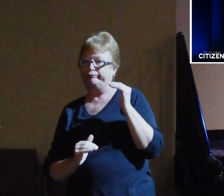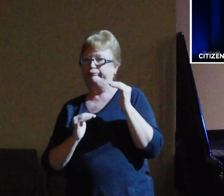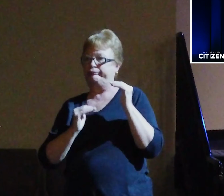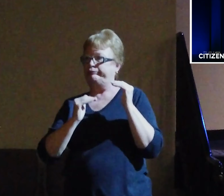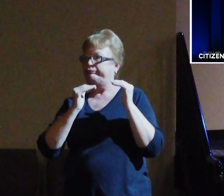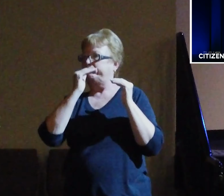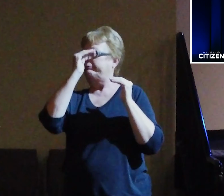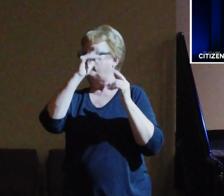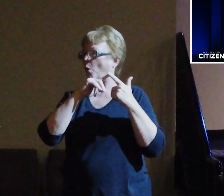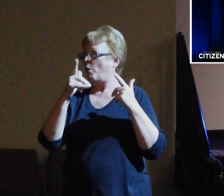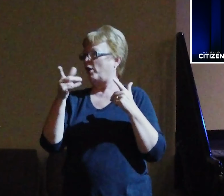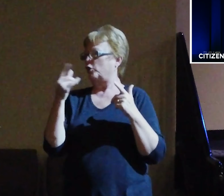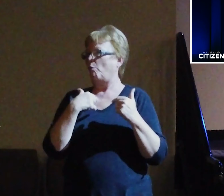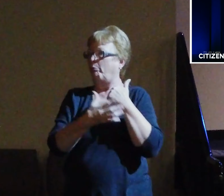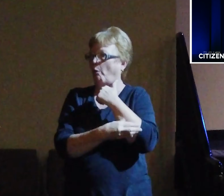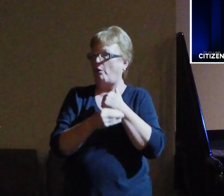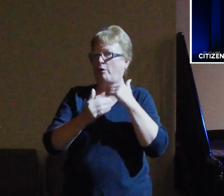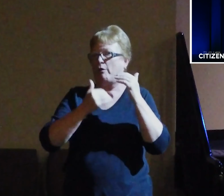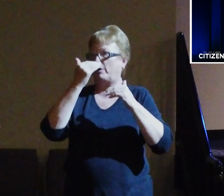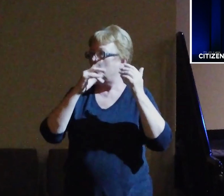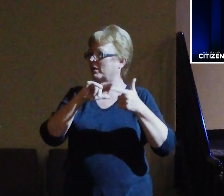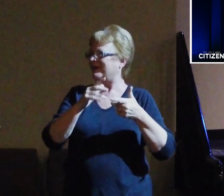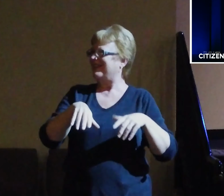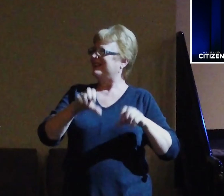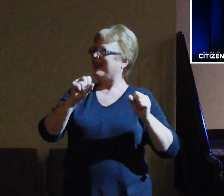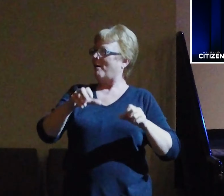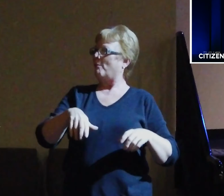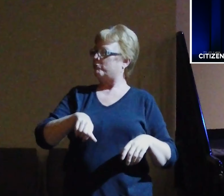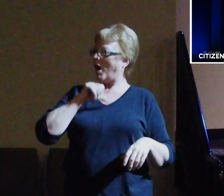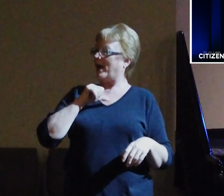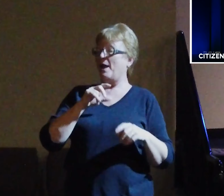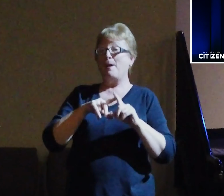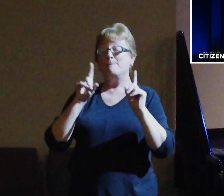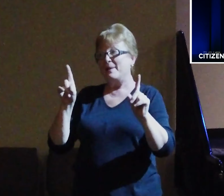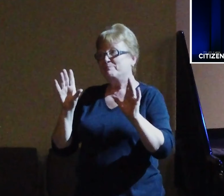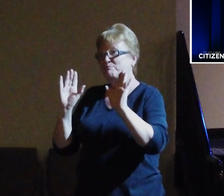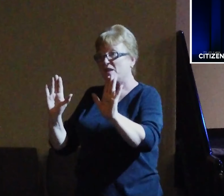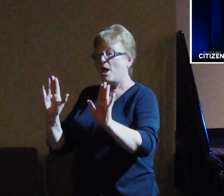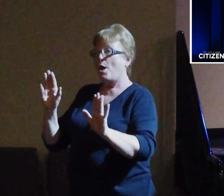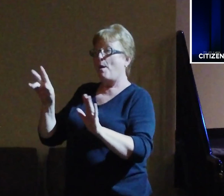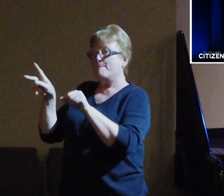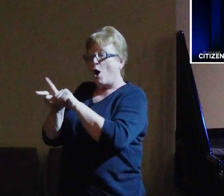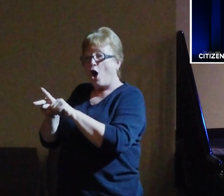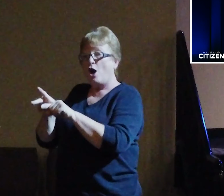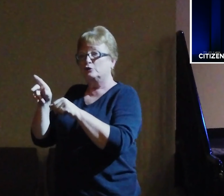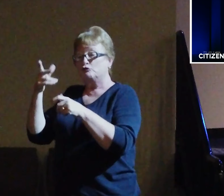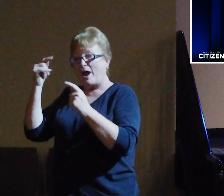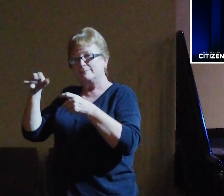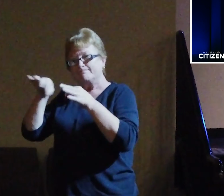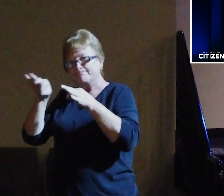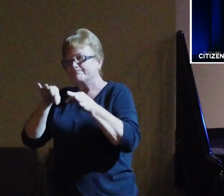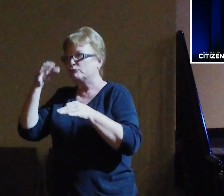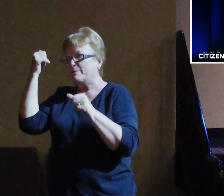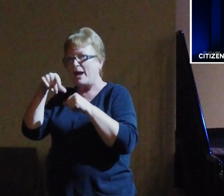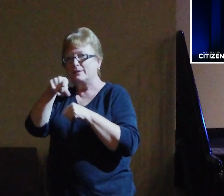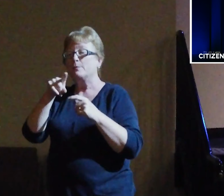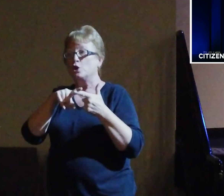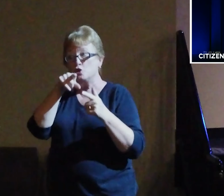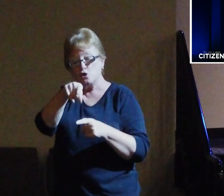in it. But Paul here is reminding them, no matter what their station in life, that they are to give their primary allegiance